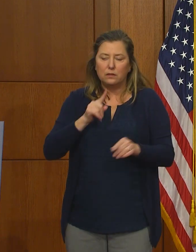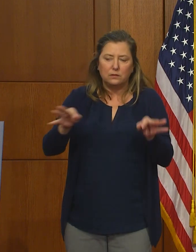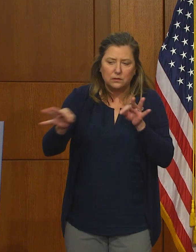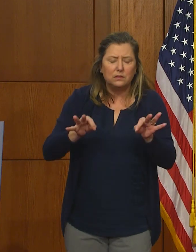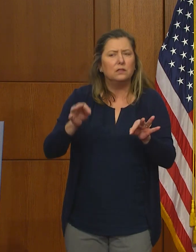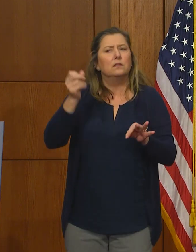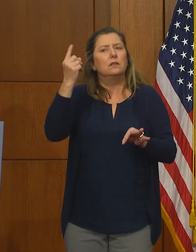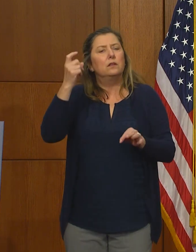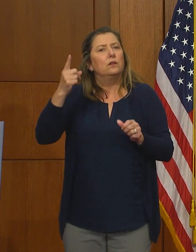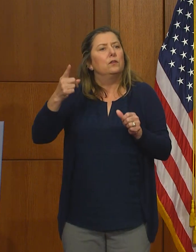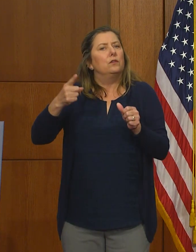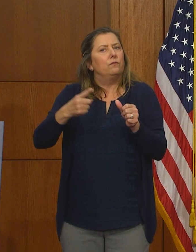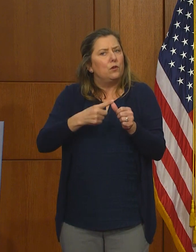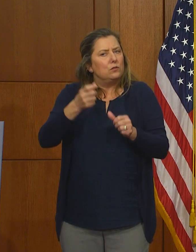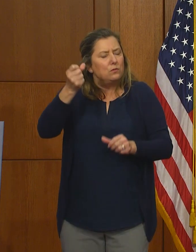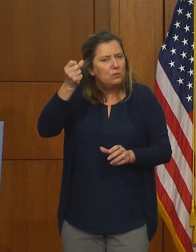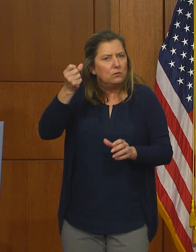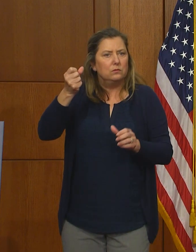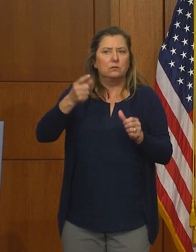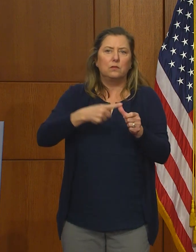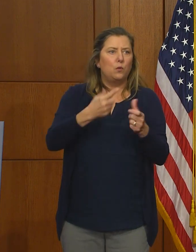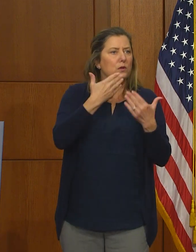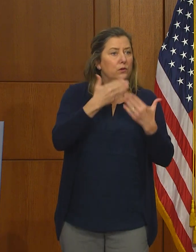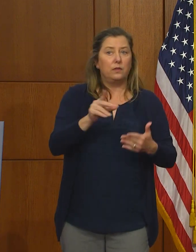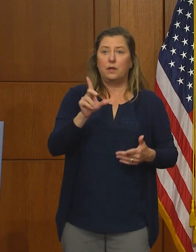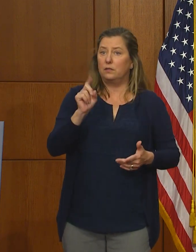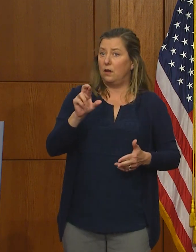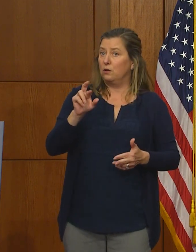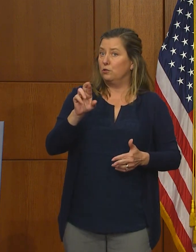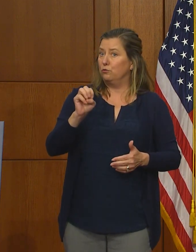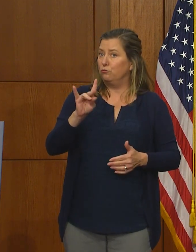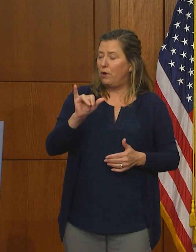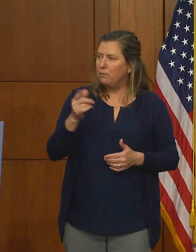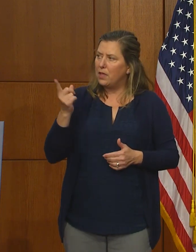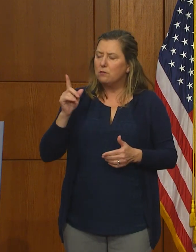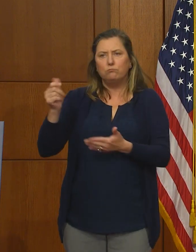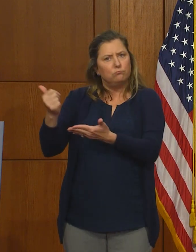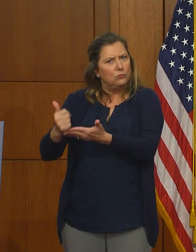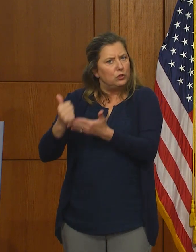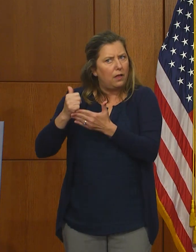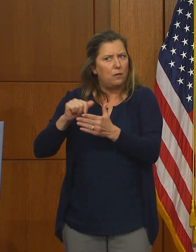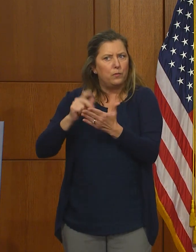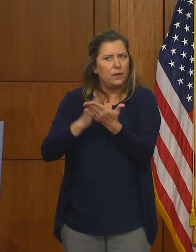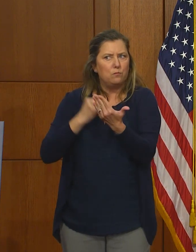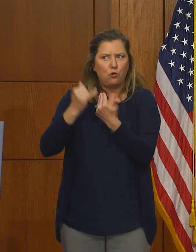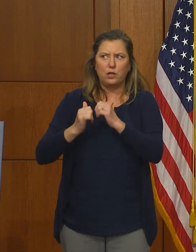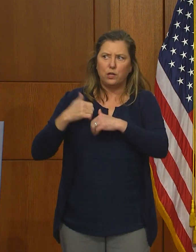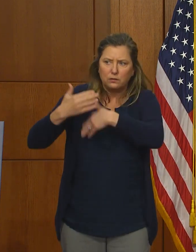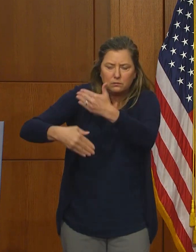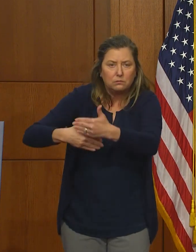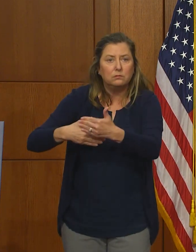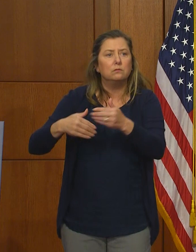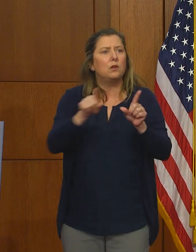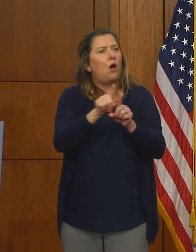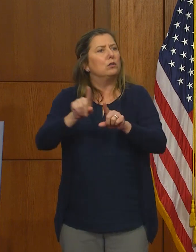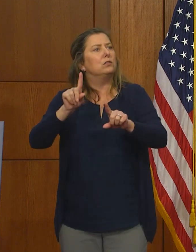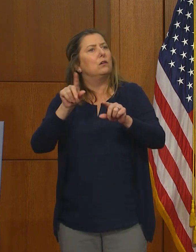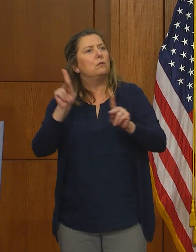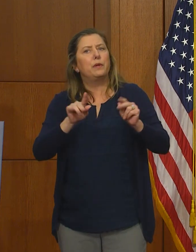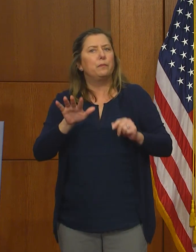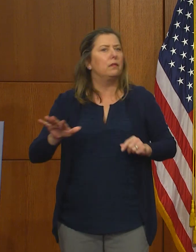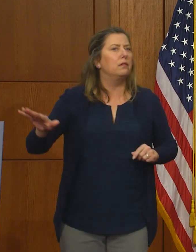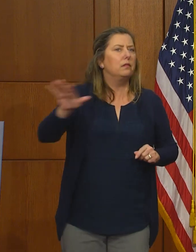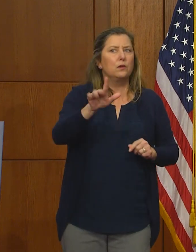want to take this opportunity to thank Dr. Remley for helping with this project, and also the various people that